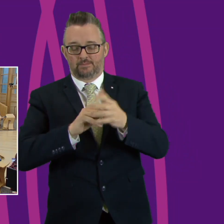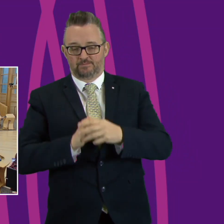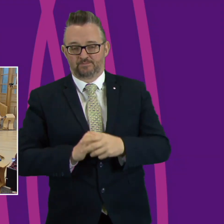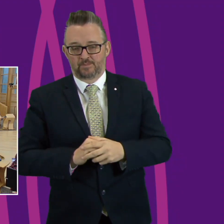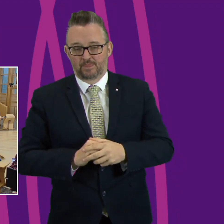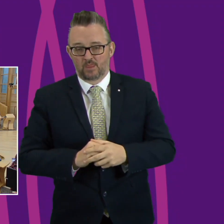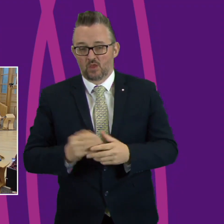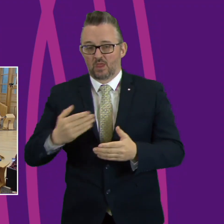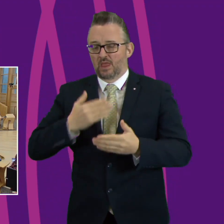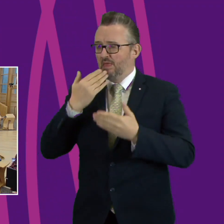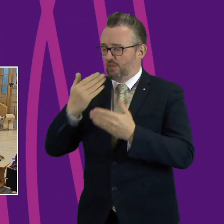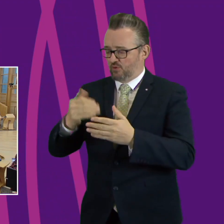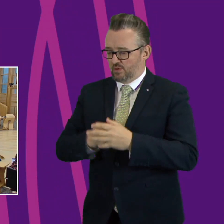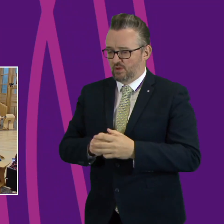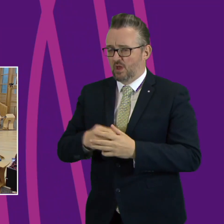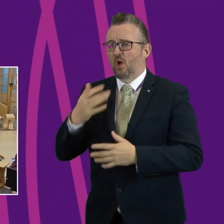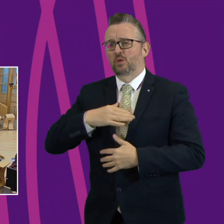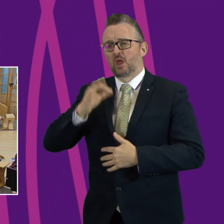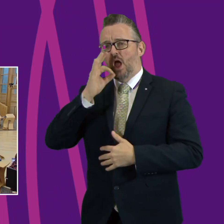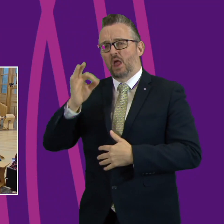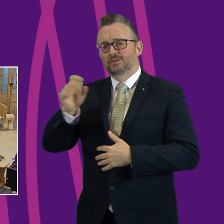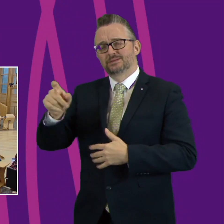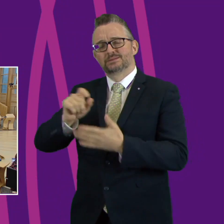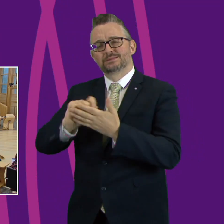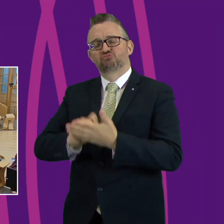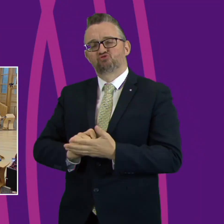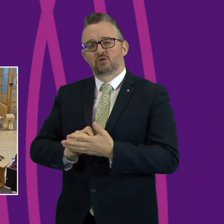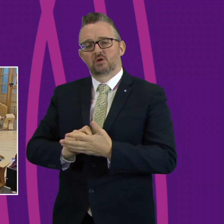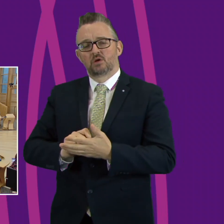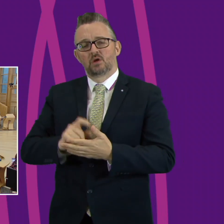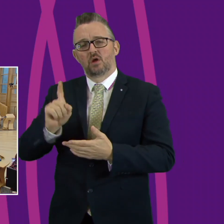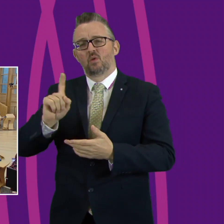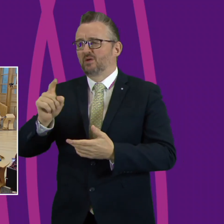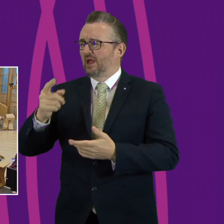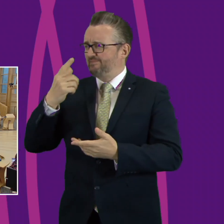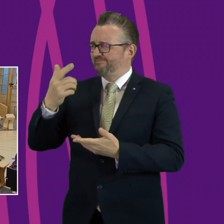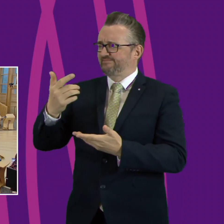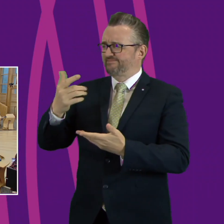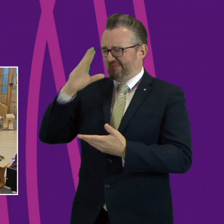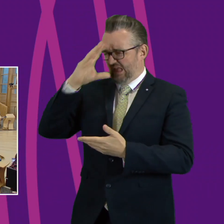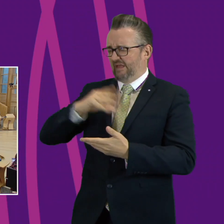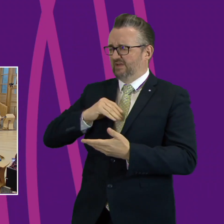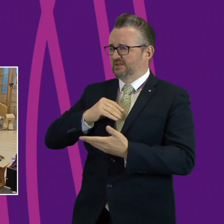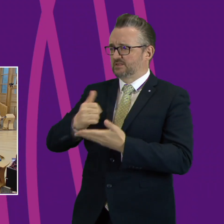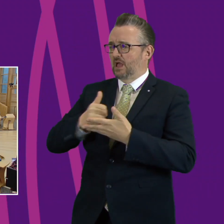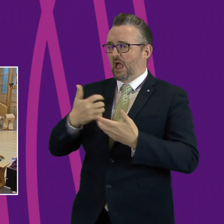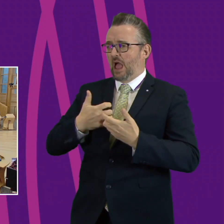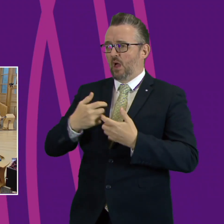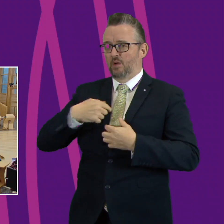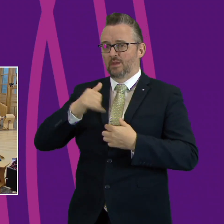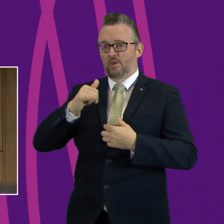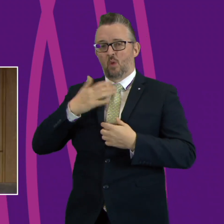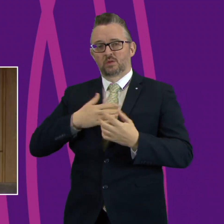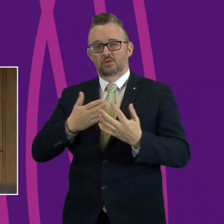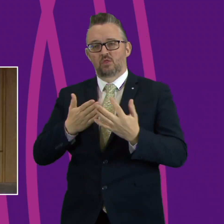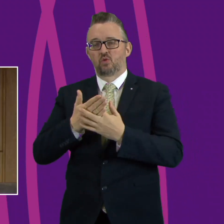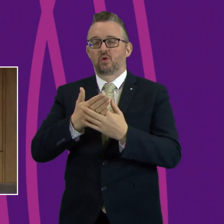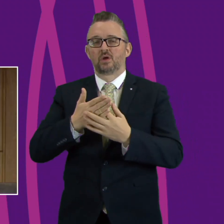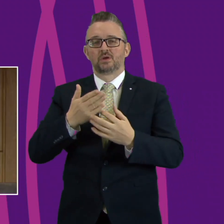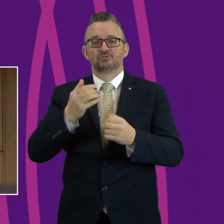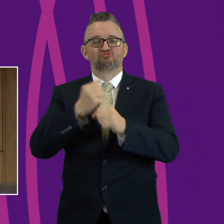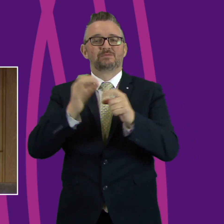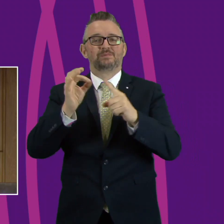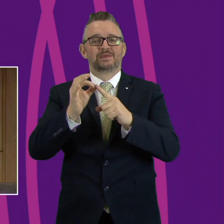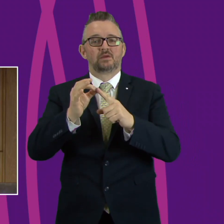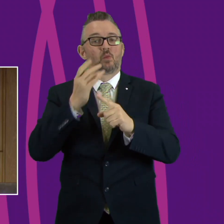Presiding Officer. Can I ask the Cabinet Secretary what advice you can give my constituents who may have to access their GP during the May public holidays, and